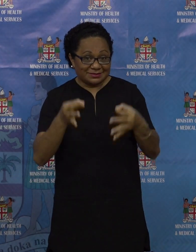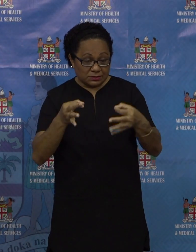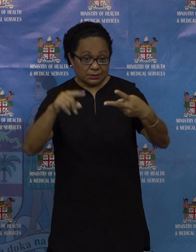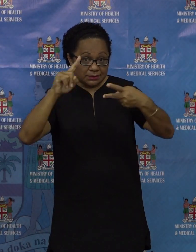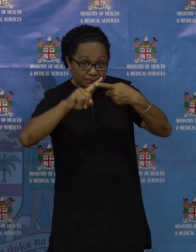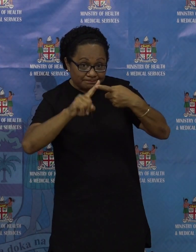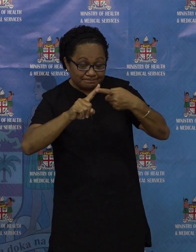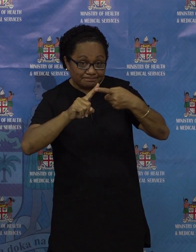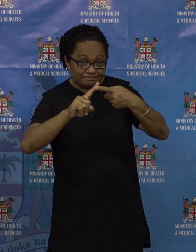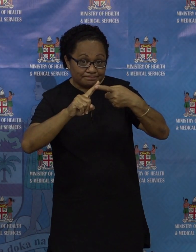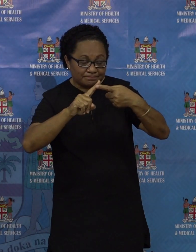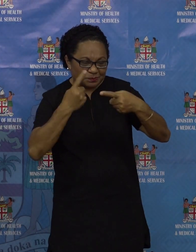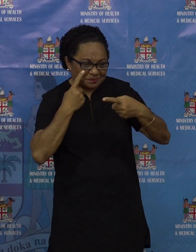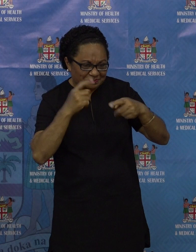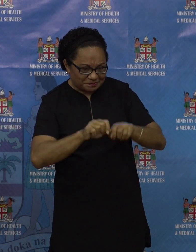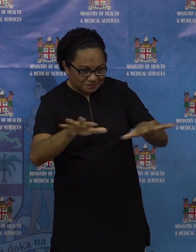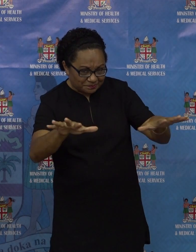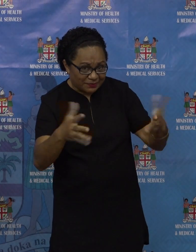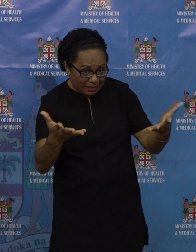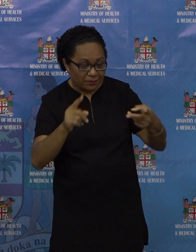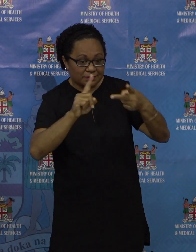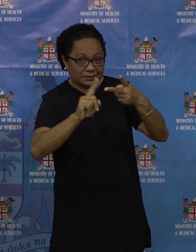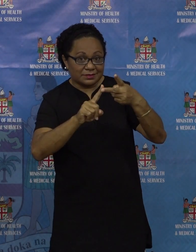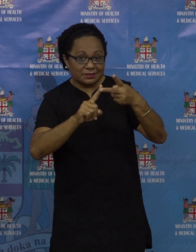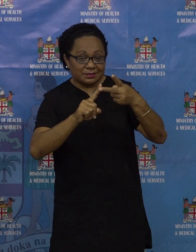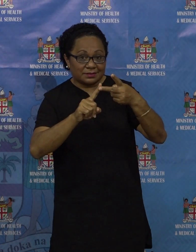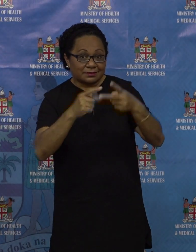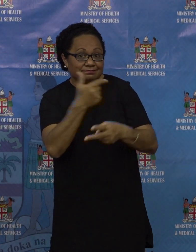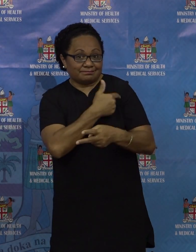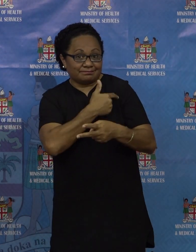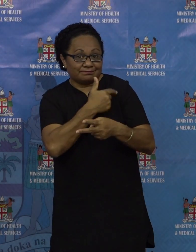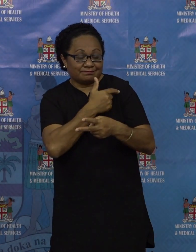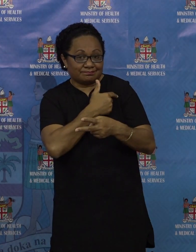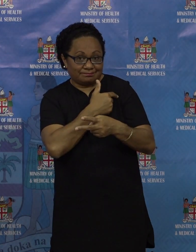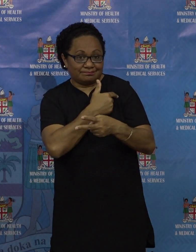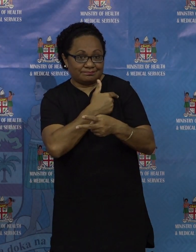is the extent of community transmission. Second is the progress of our vaccination campaign.